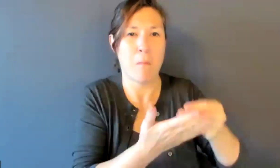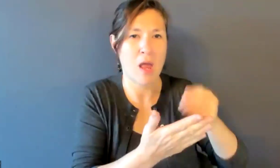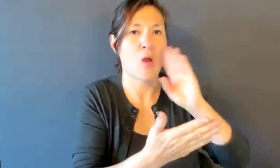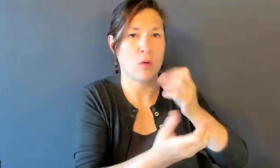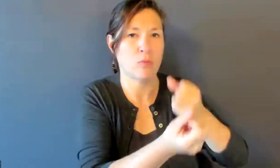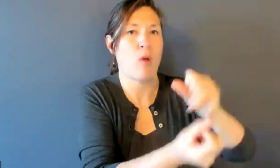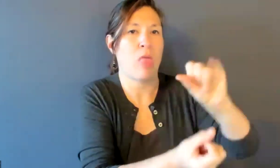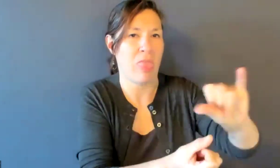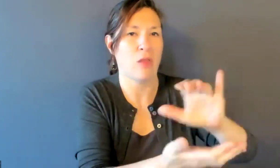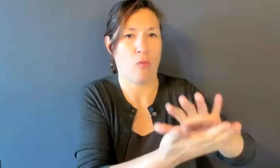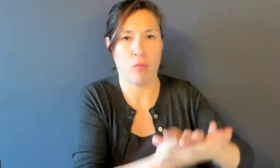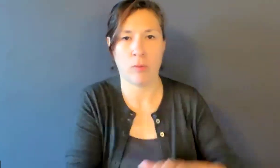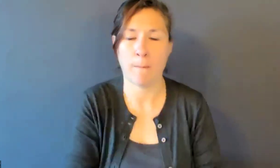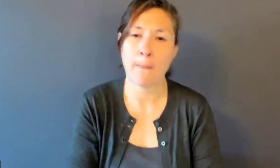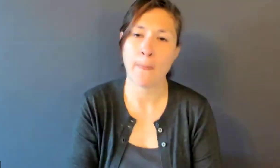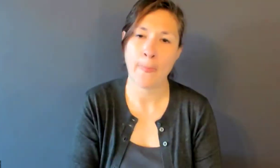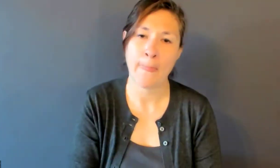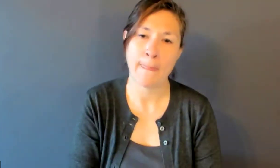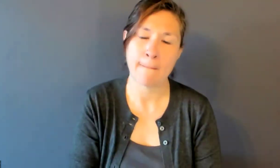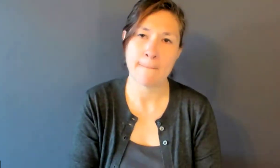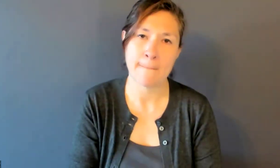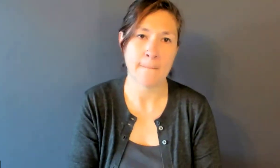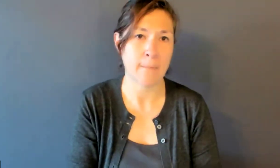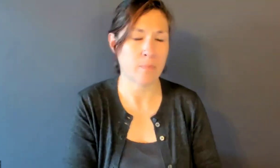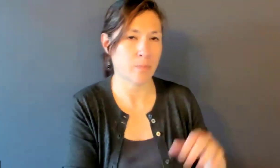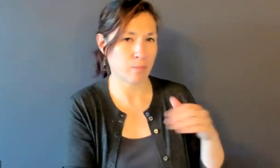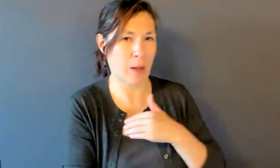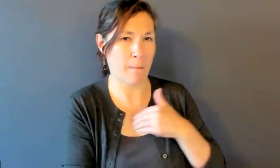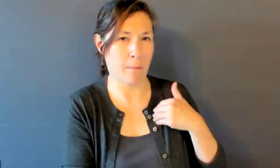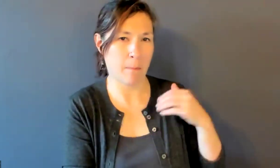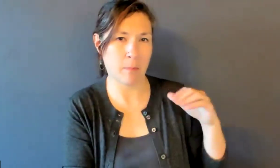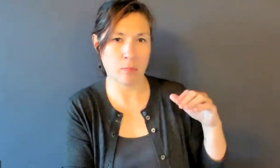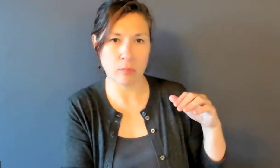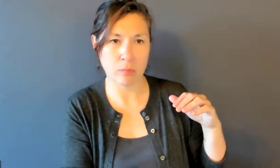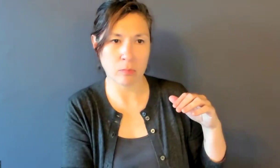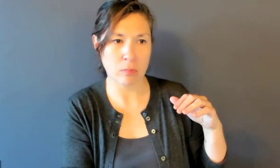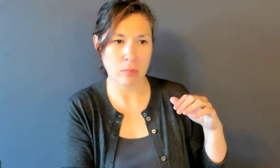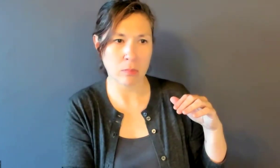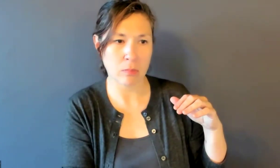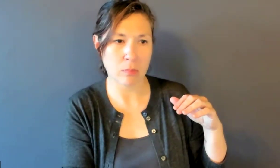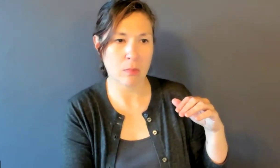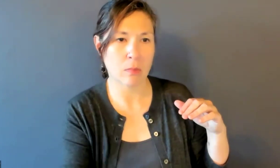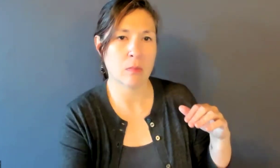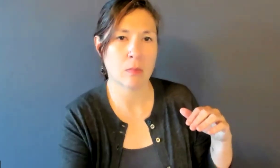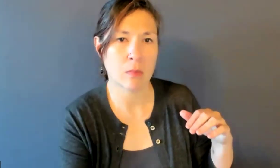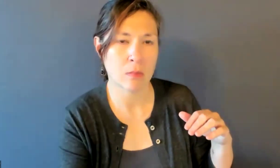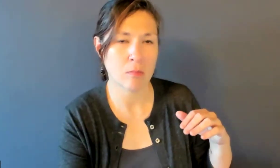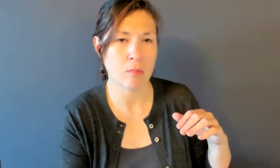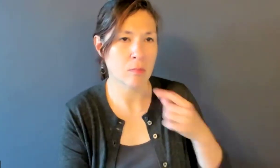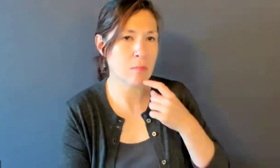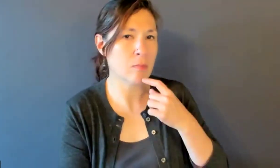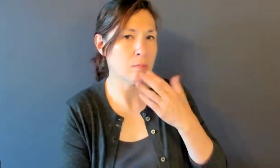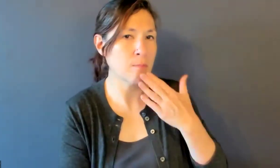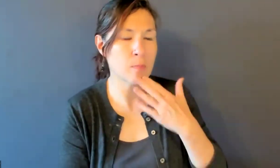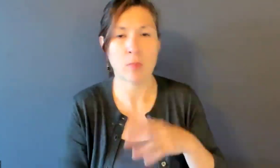it. You're welcome. I have a question regarding, are we tracking the growth